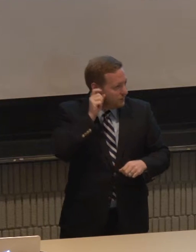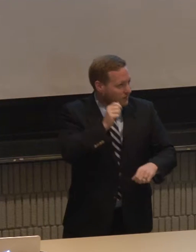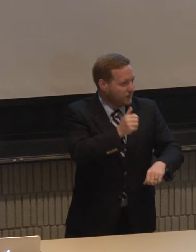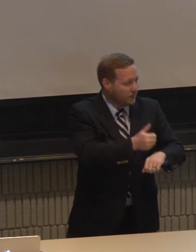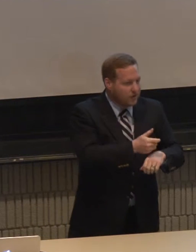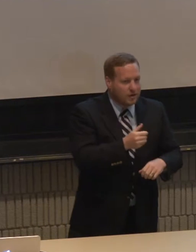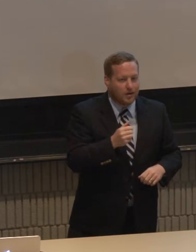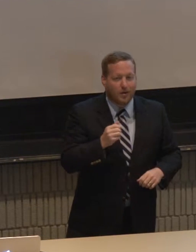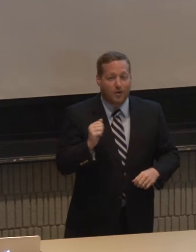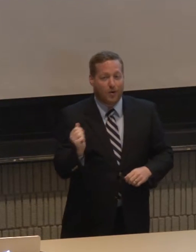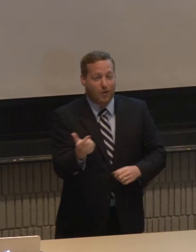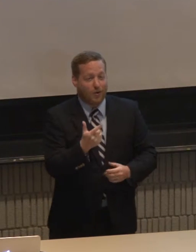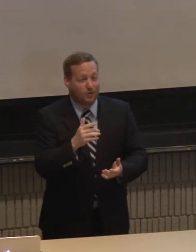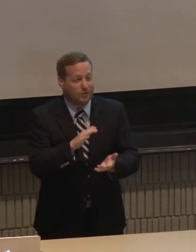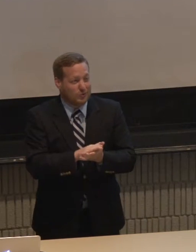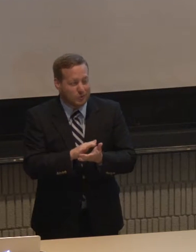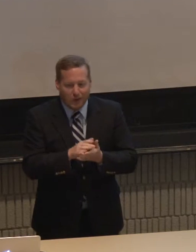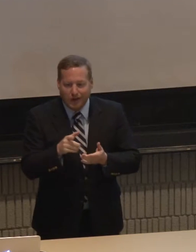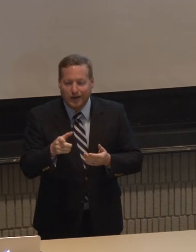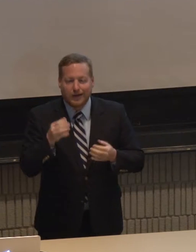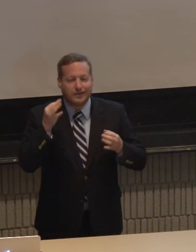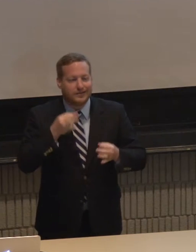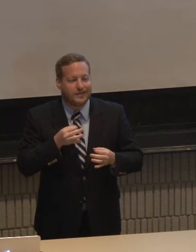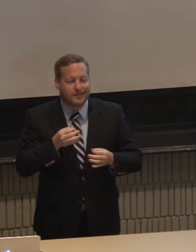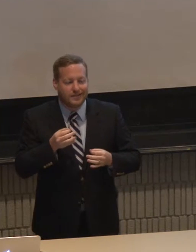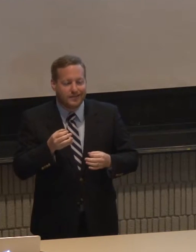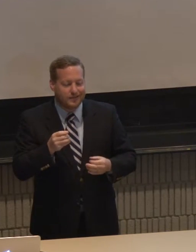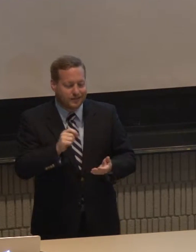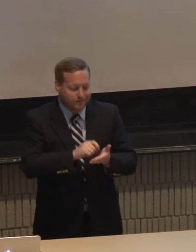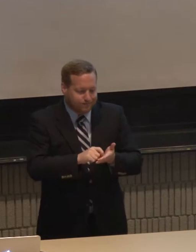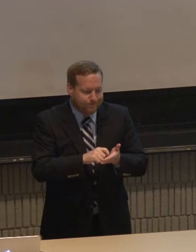and she noticed a Beltone hearing aid store.